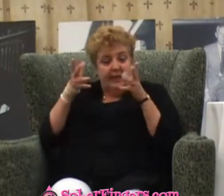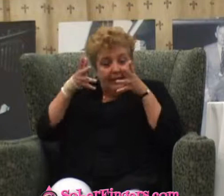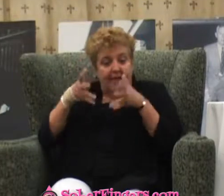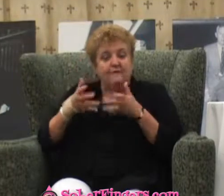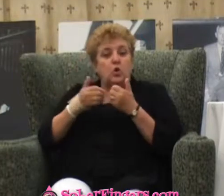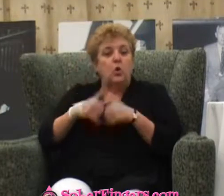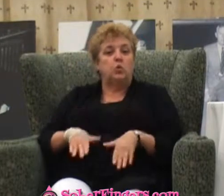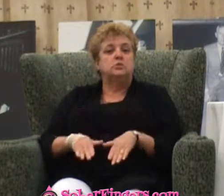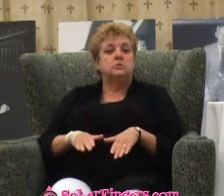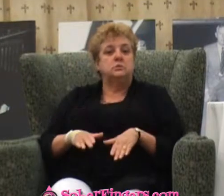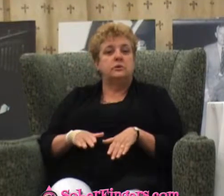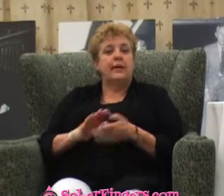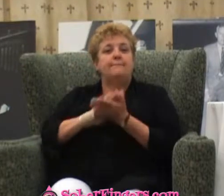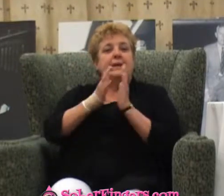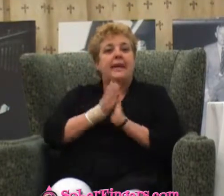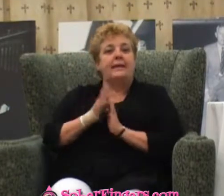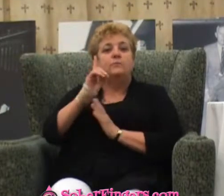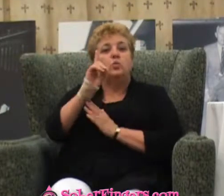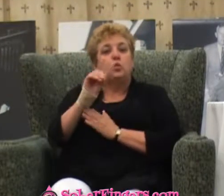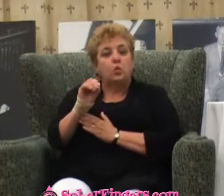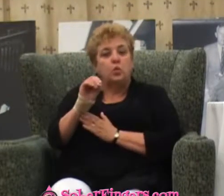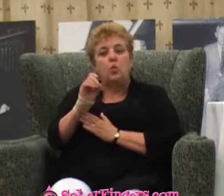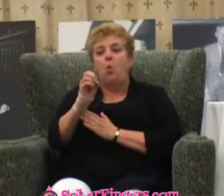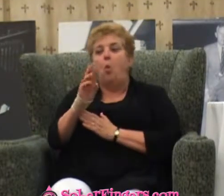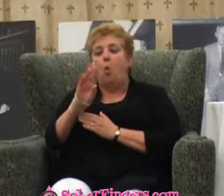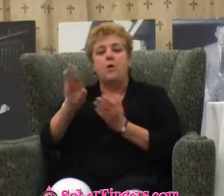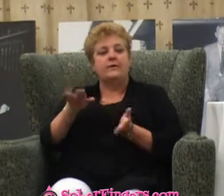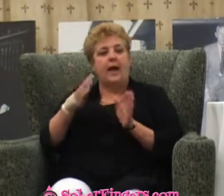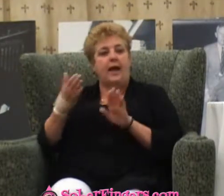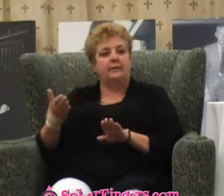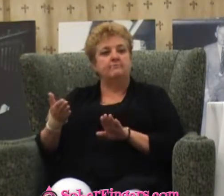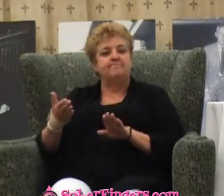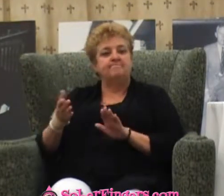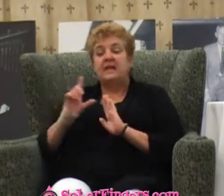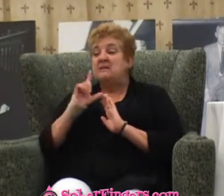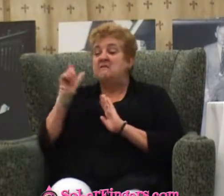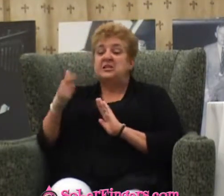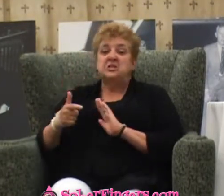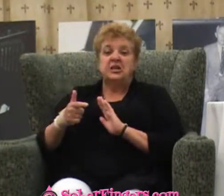or die for me. You know, and I eventually got to that place and I was